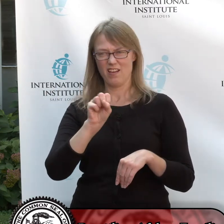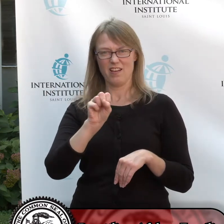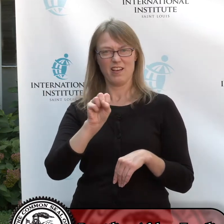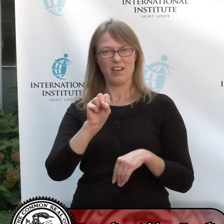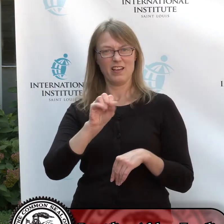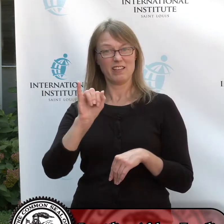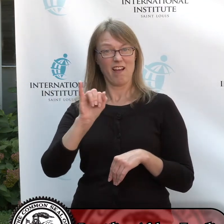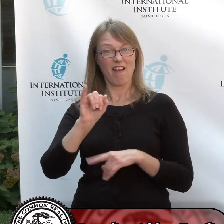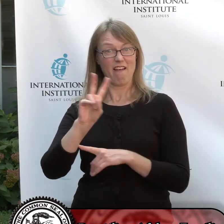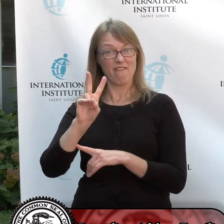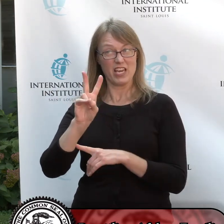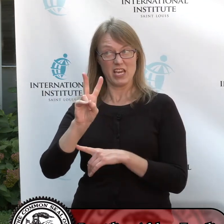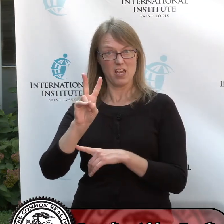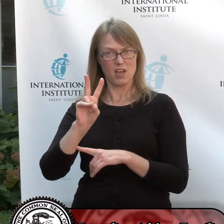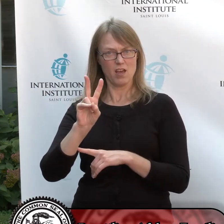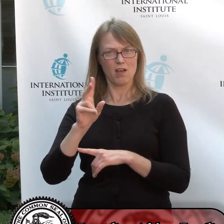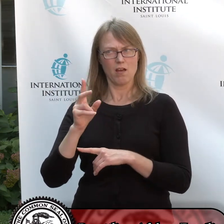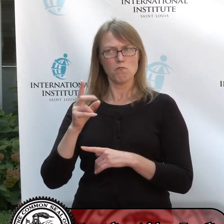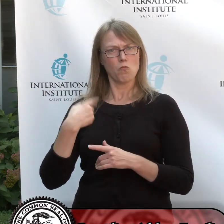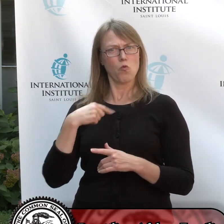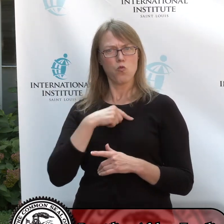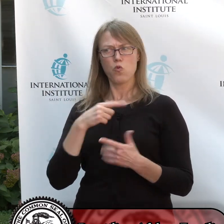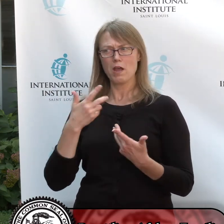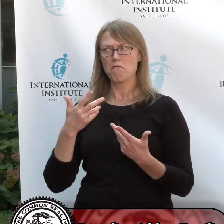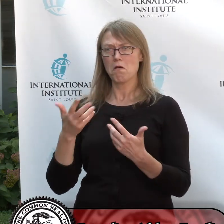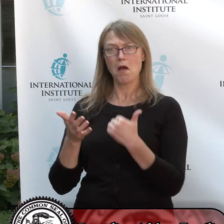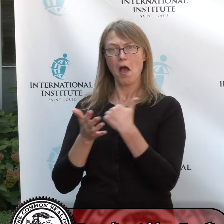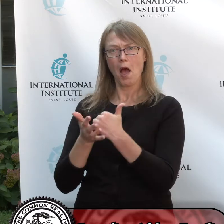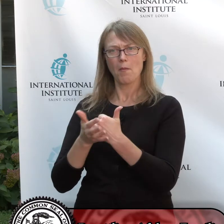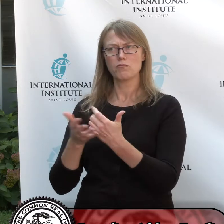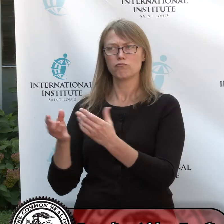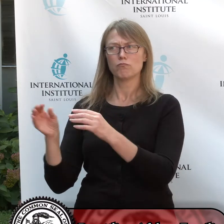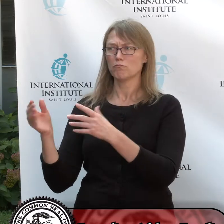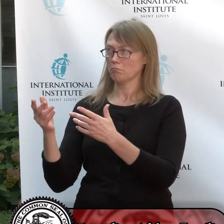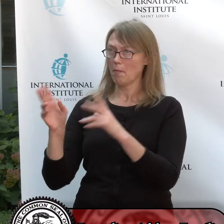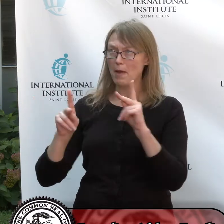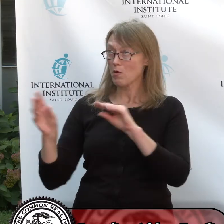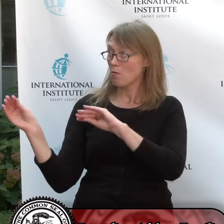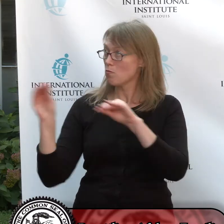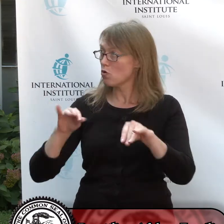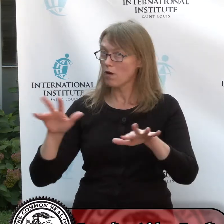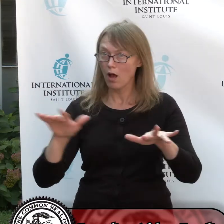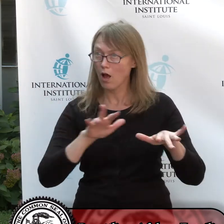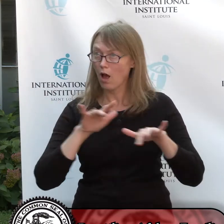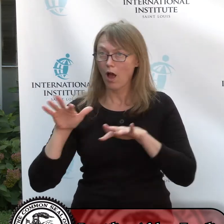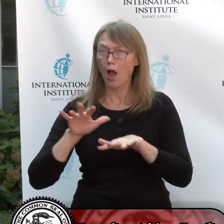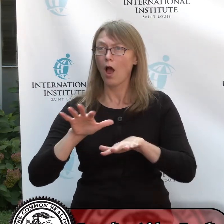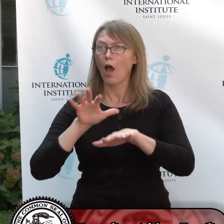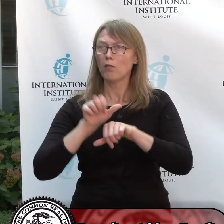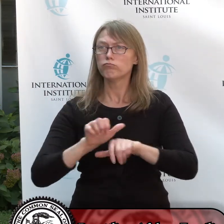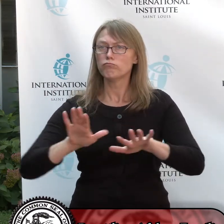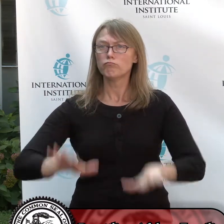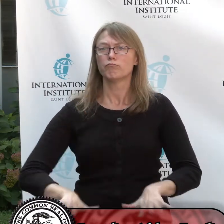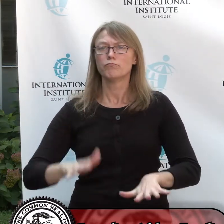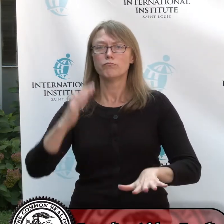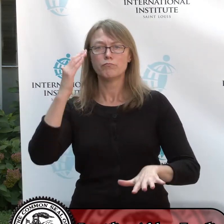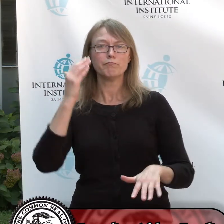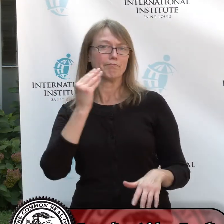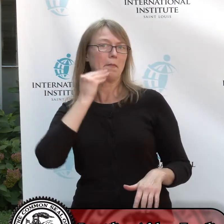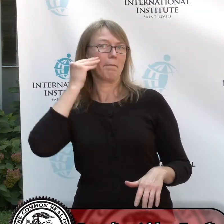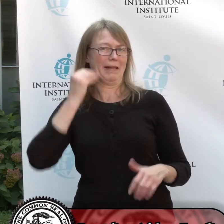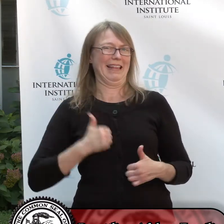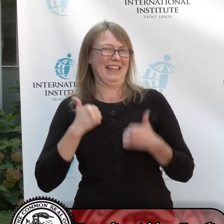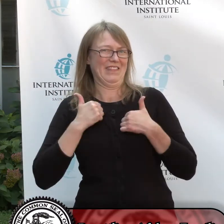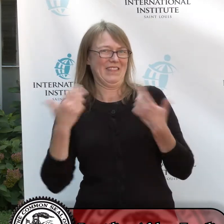year alone, we have resettled already 53 with special immigrant visas.